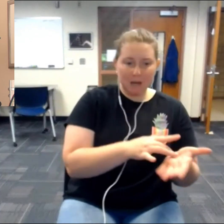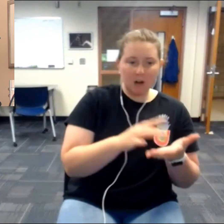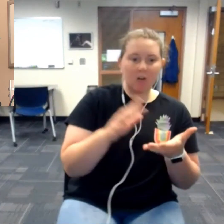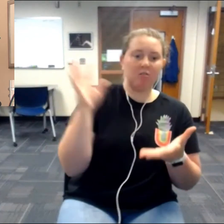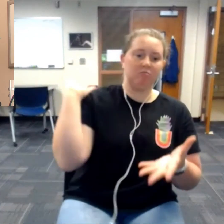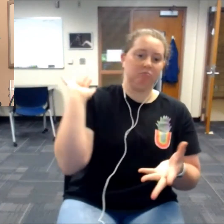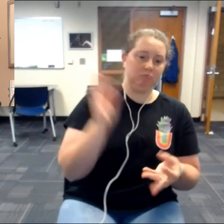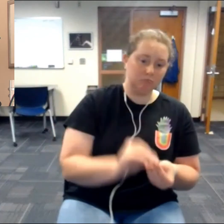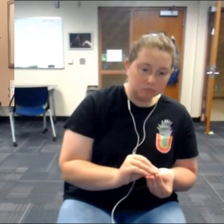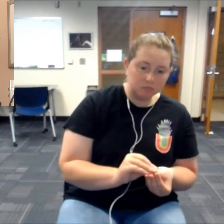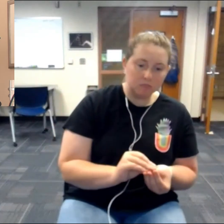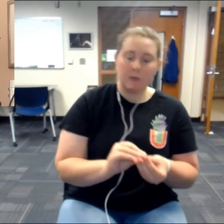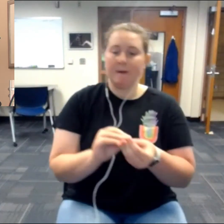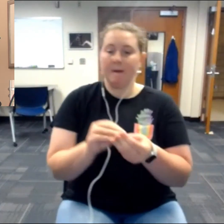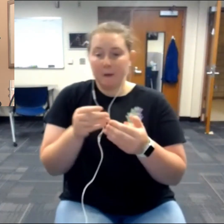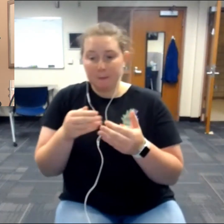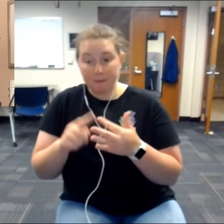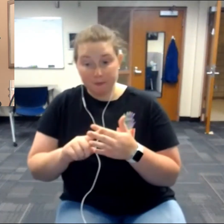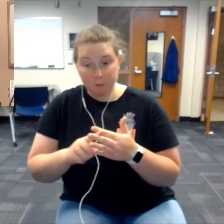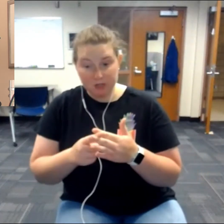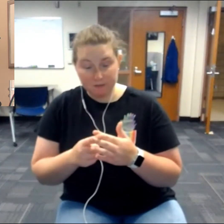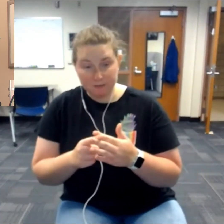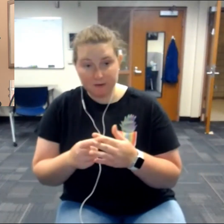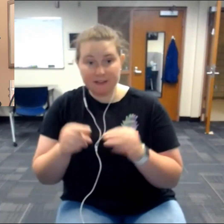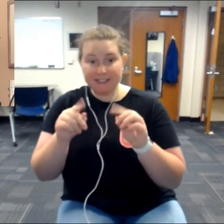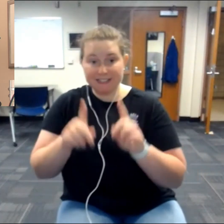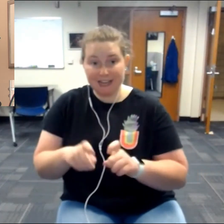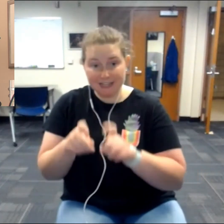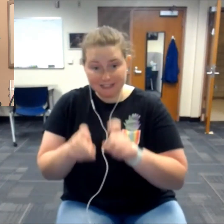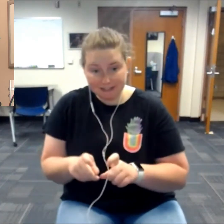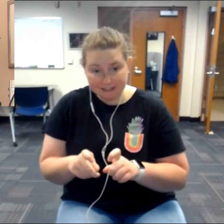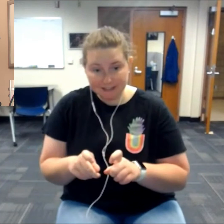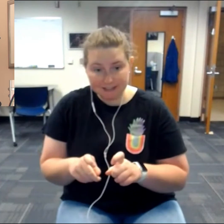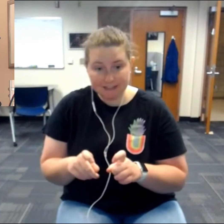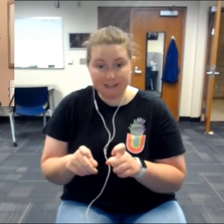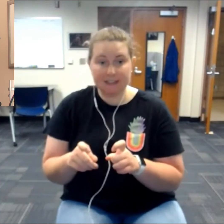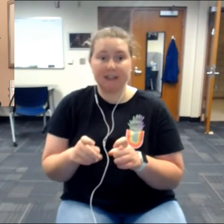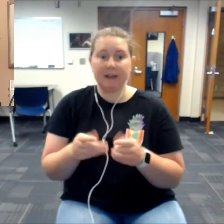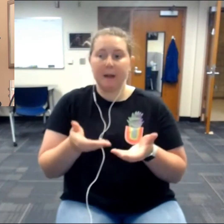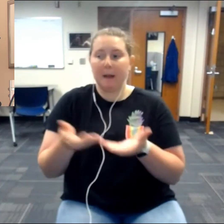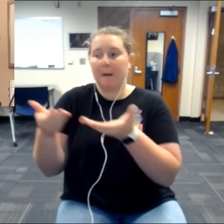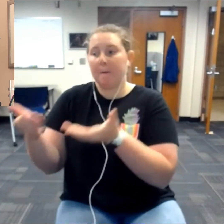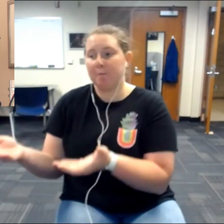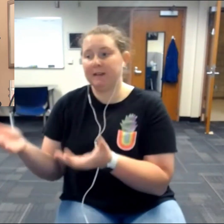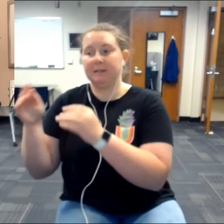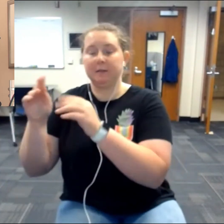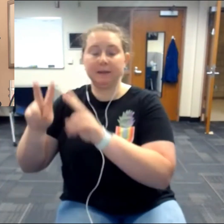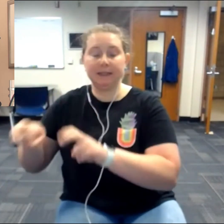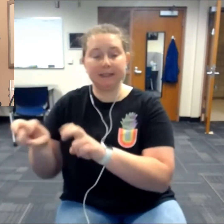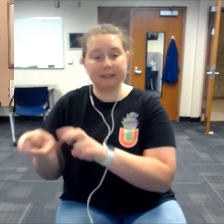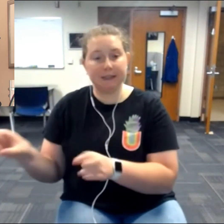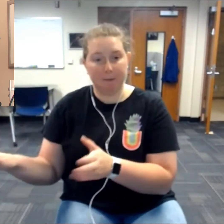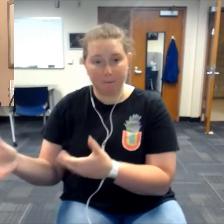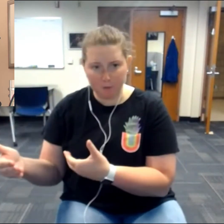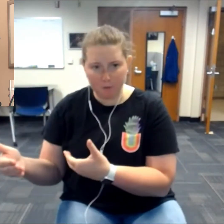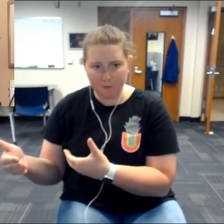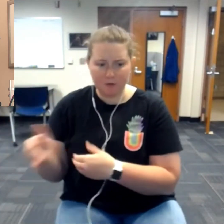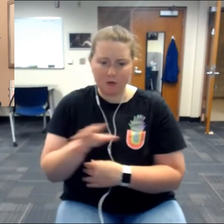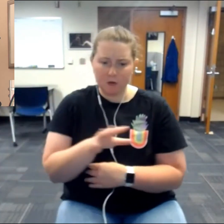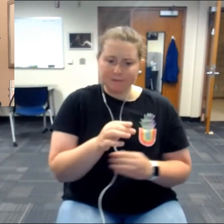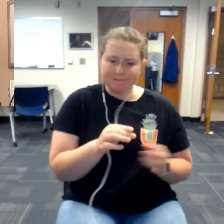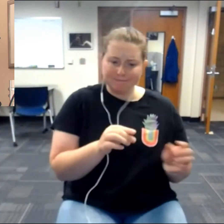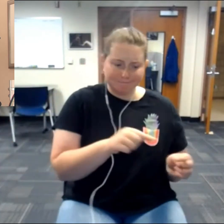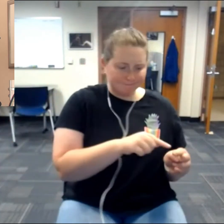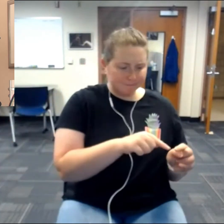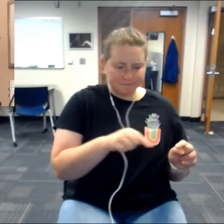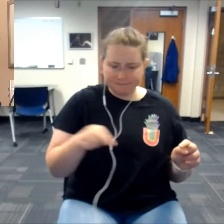testing that our technicians take and then bring them to the exam room with the doctor, there's a good 30 minutes of data